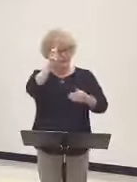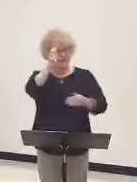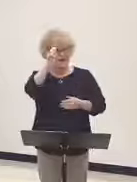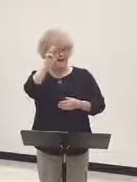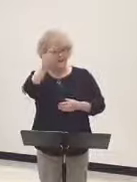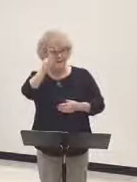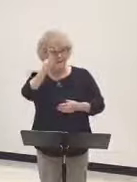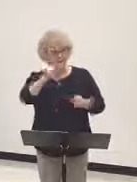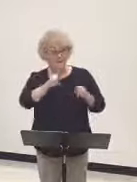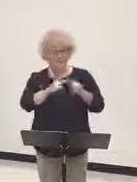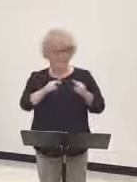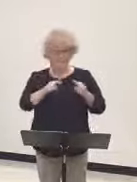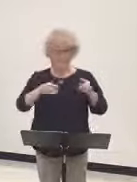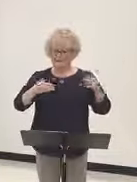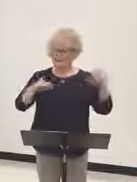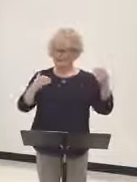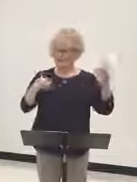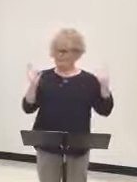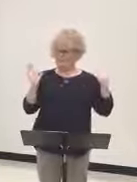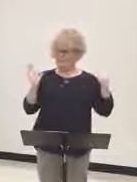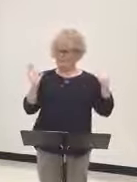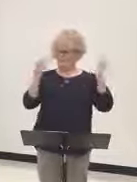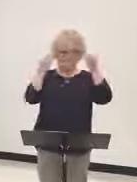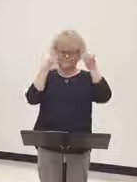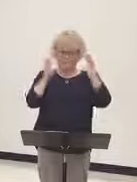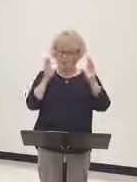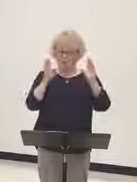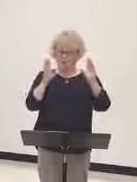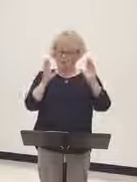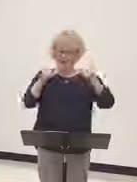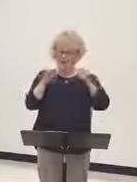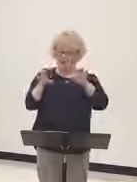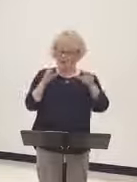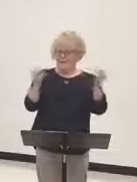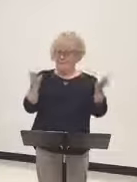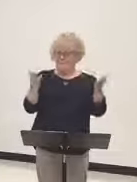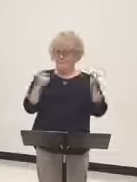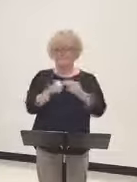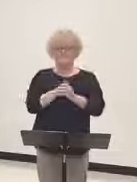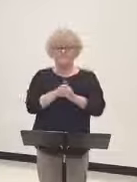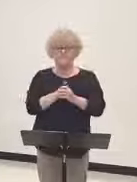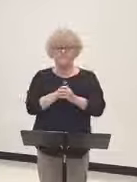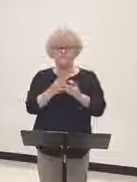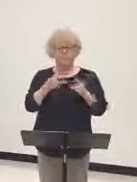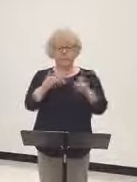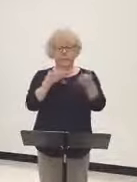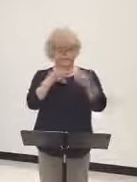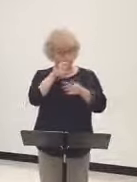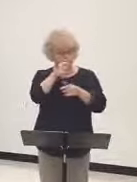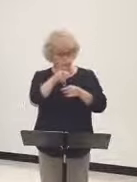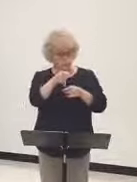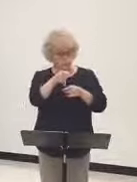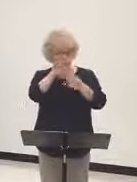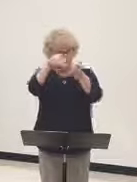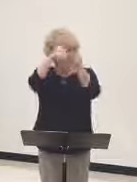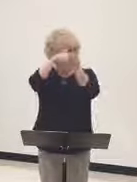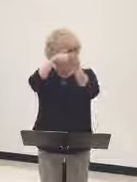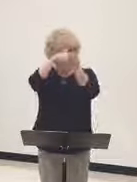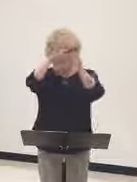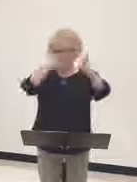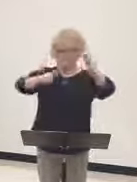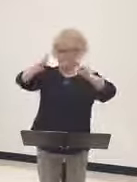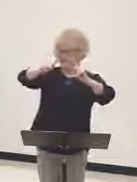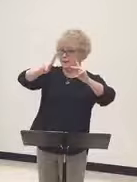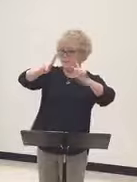But I am a mere youth, not knowing at all how to act. I serve you in the midst of the